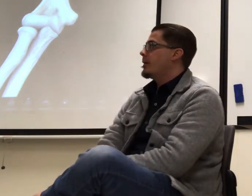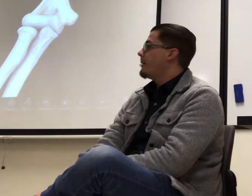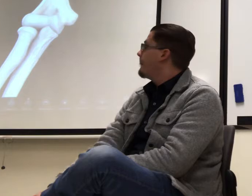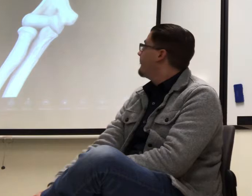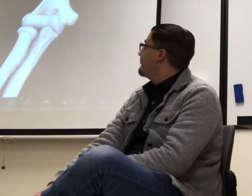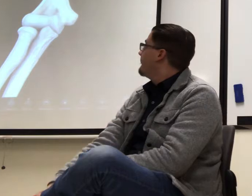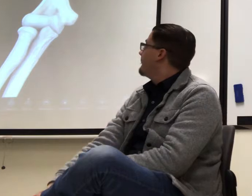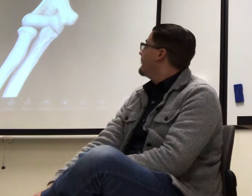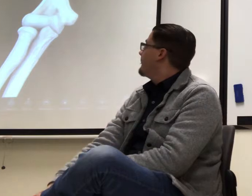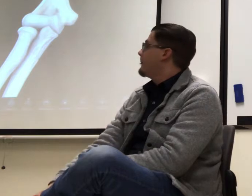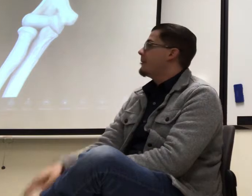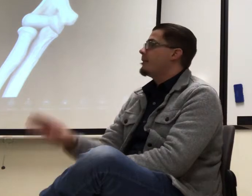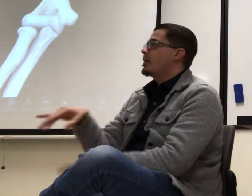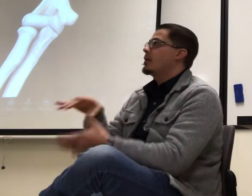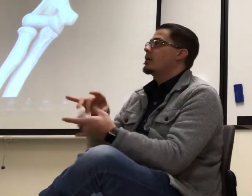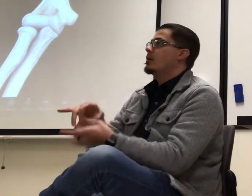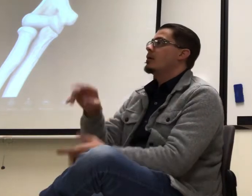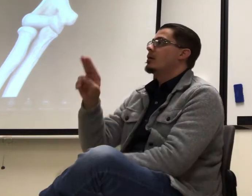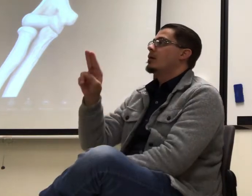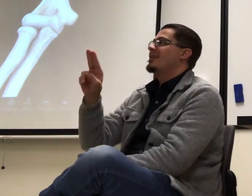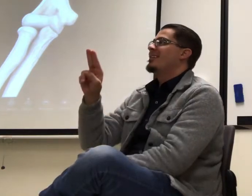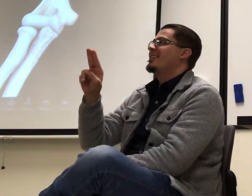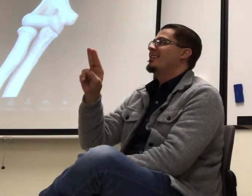That's of the ulnar bone.